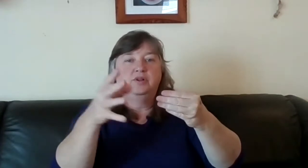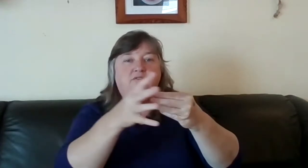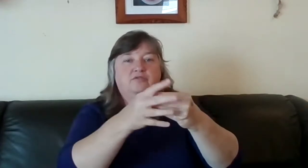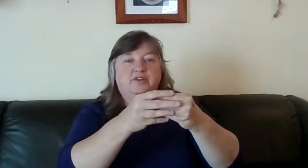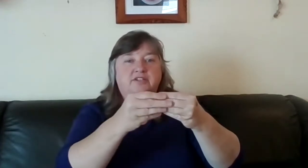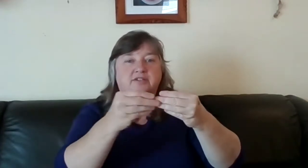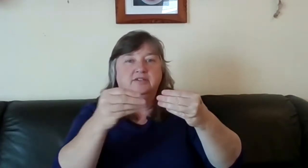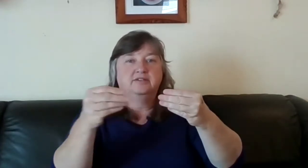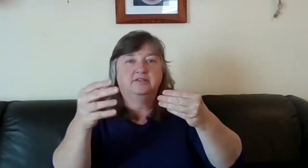off of it.